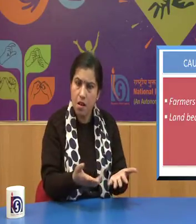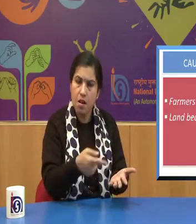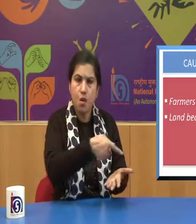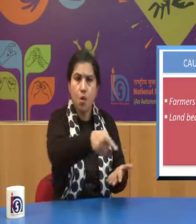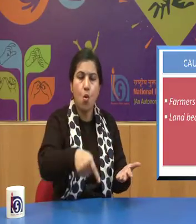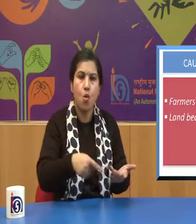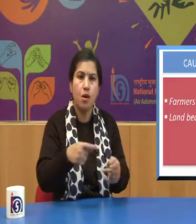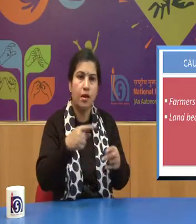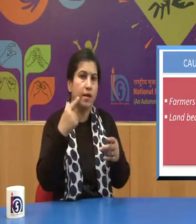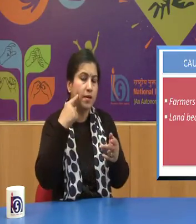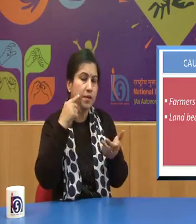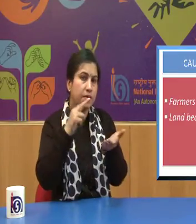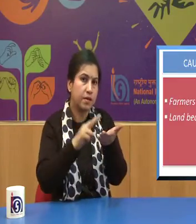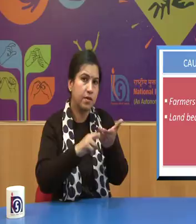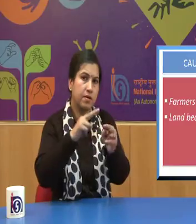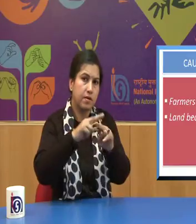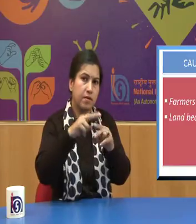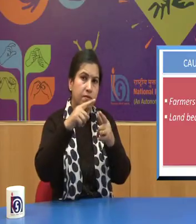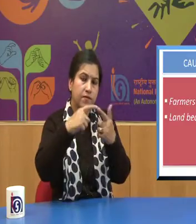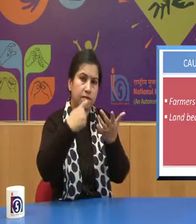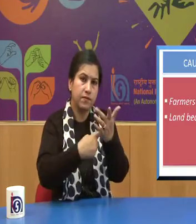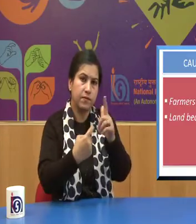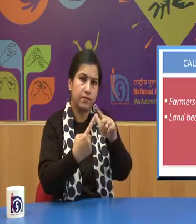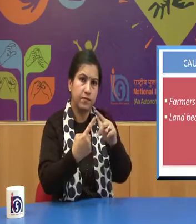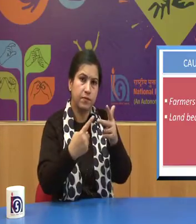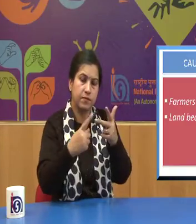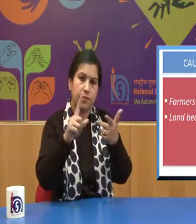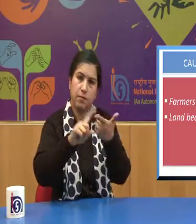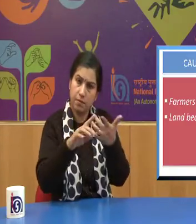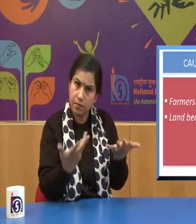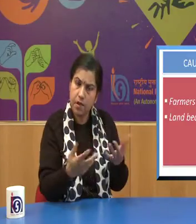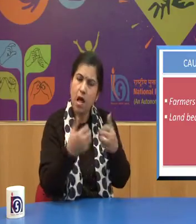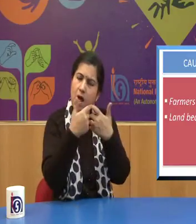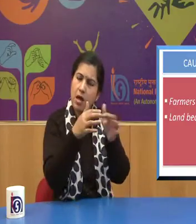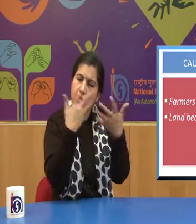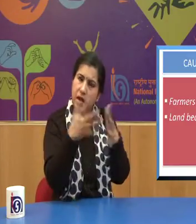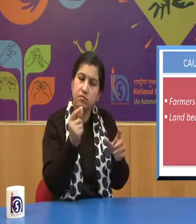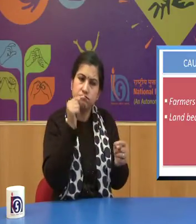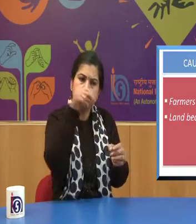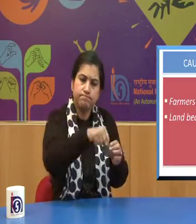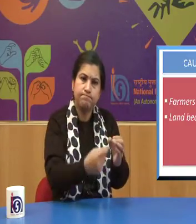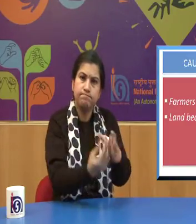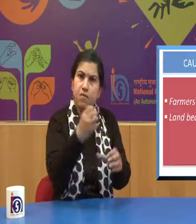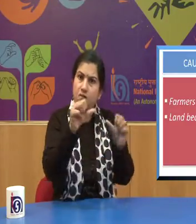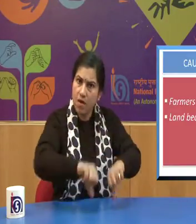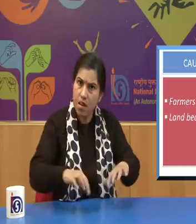Therefore, the farmers could not grow any other crop on that land